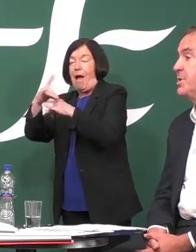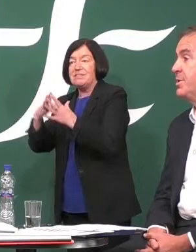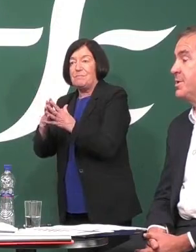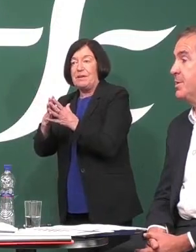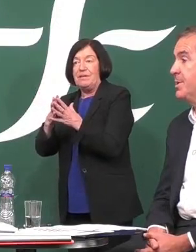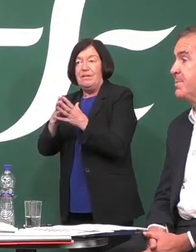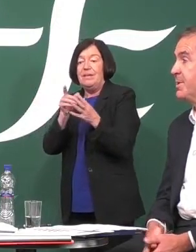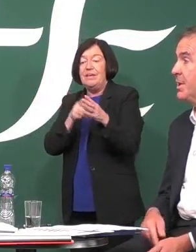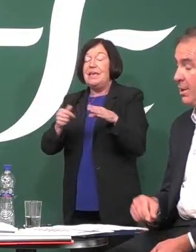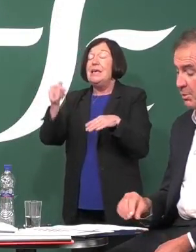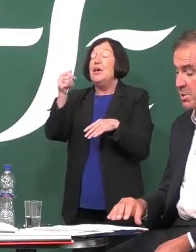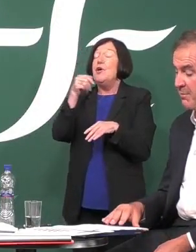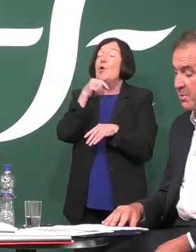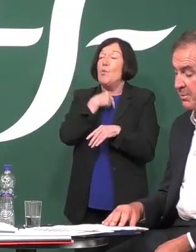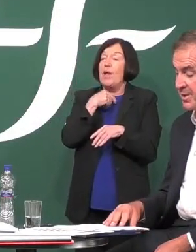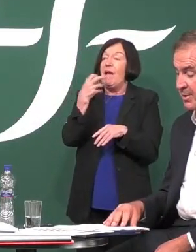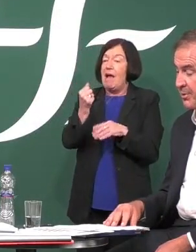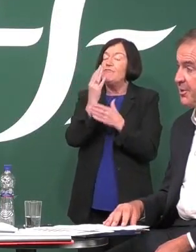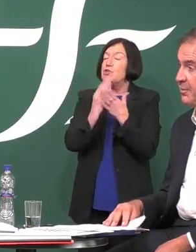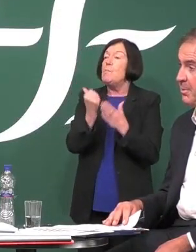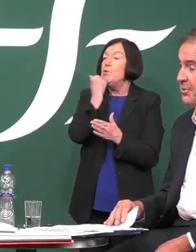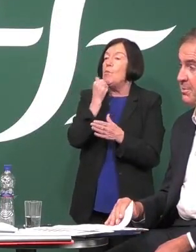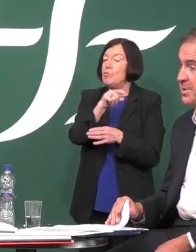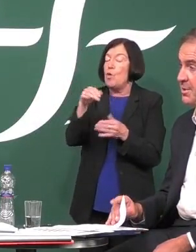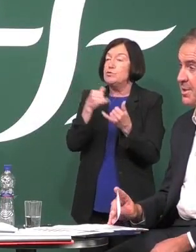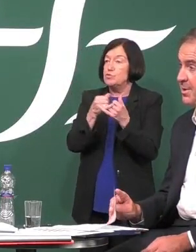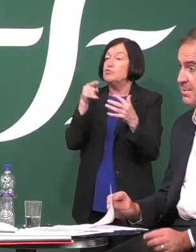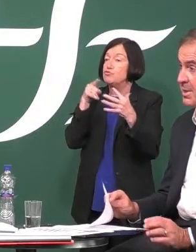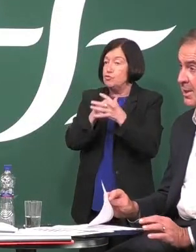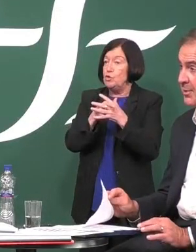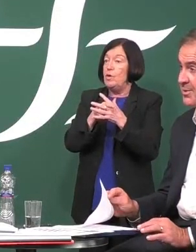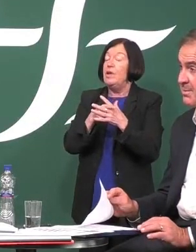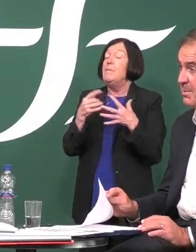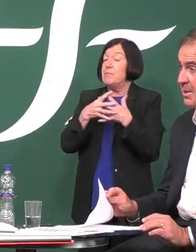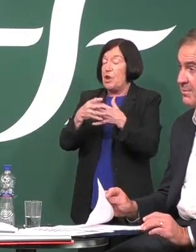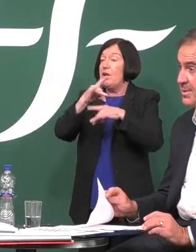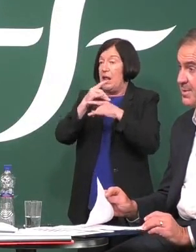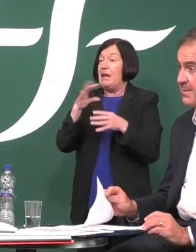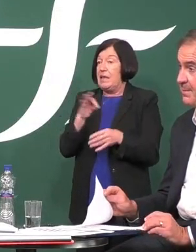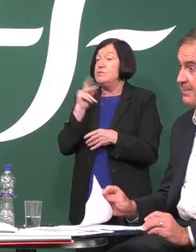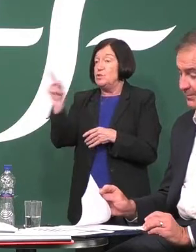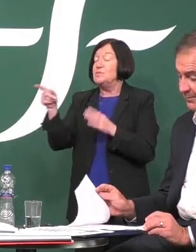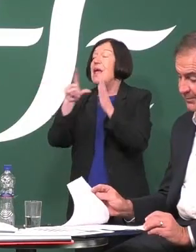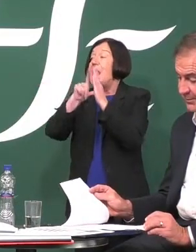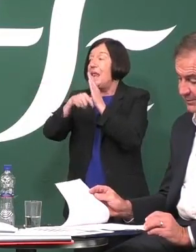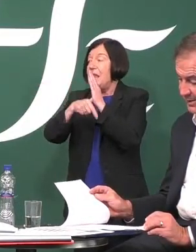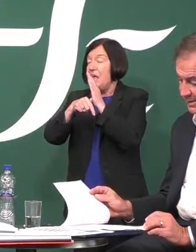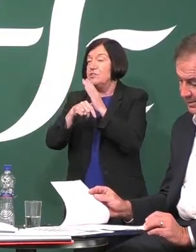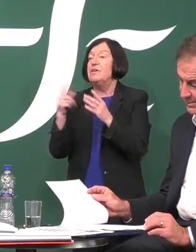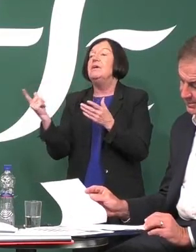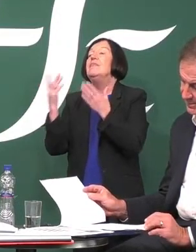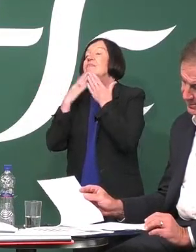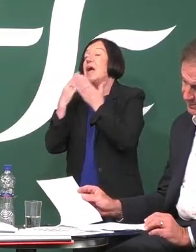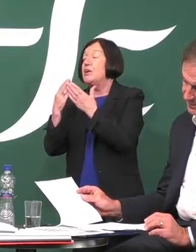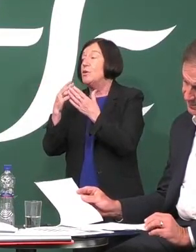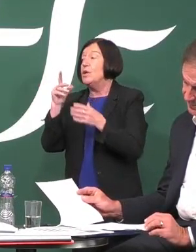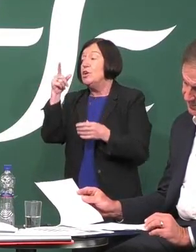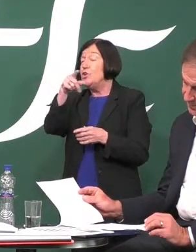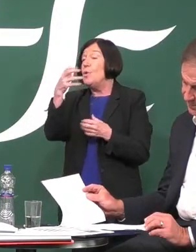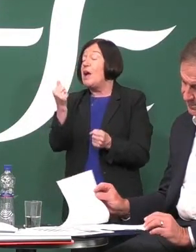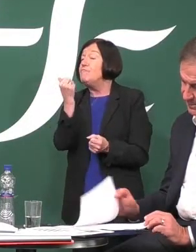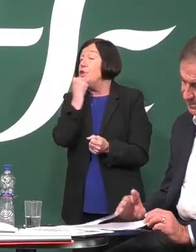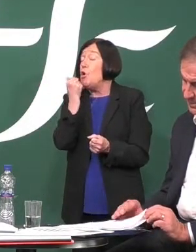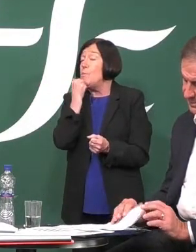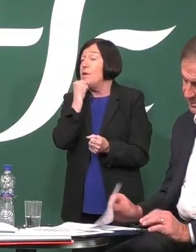up with all of the maternity units. But we do have numbers on those that have come through the maternity units. We can get those to you maybe afterwards. And do you have